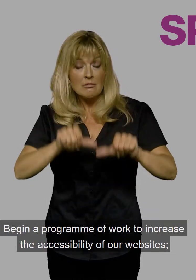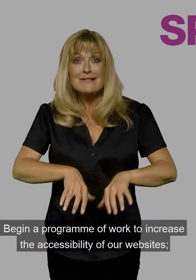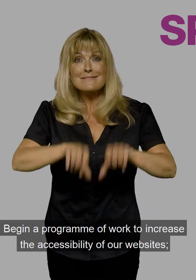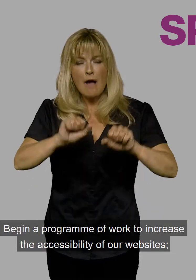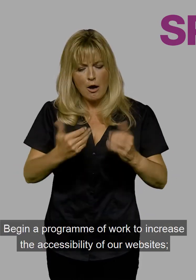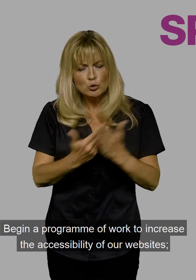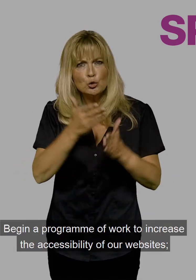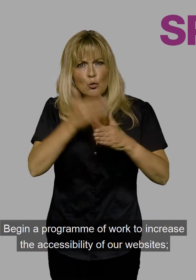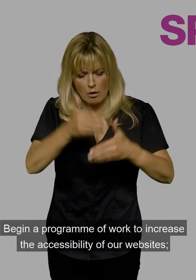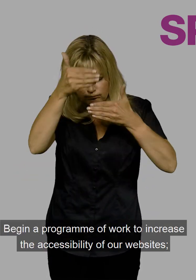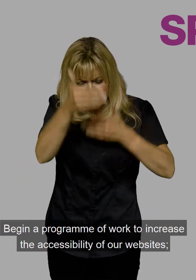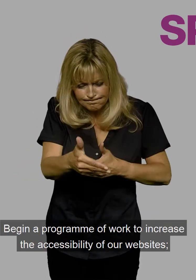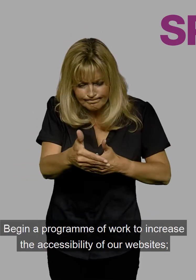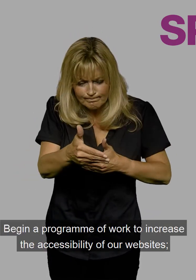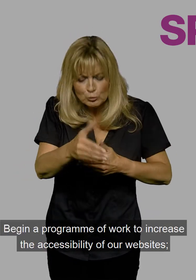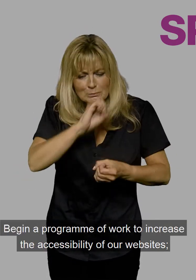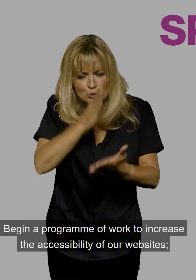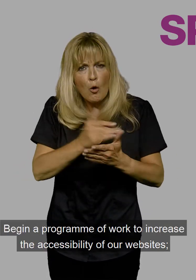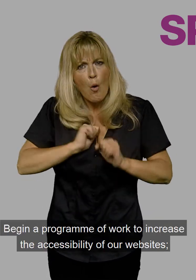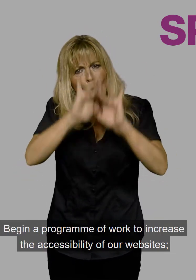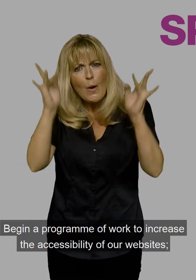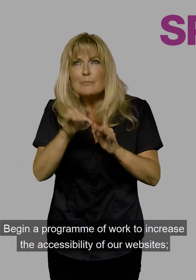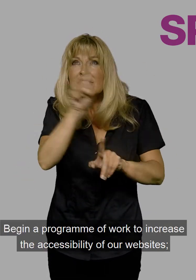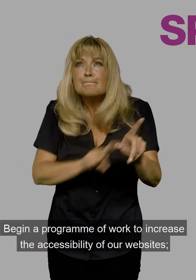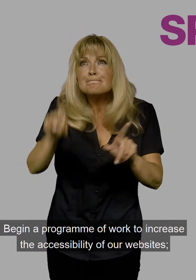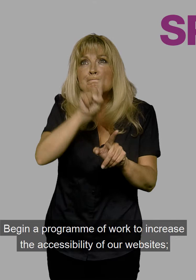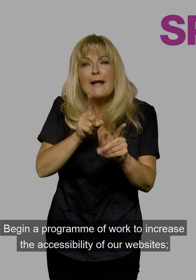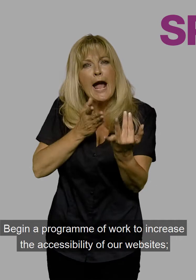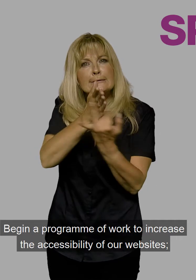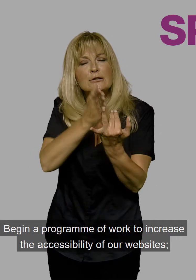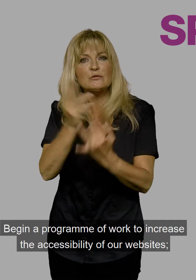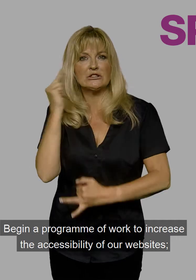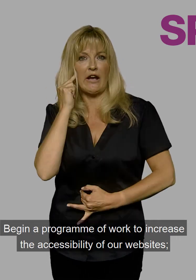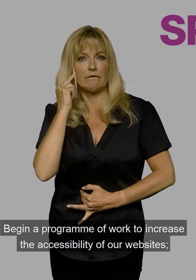Begin a programme of work to increase the accessibility of our websites.